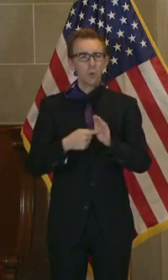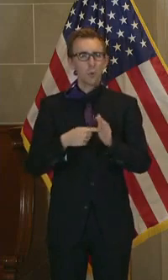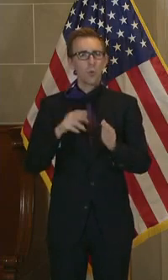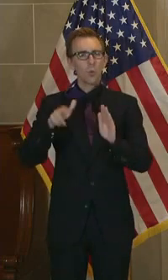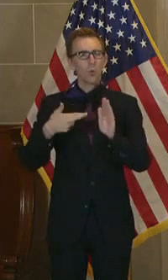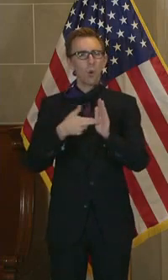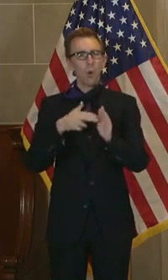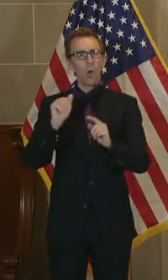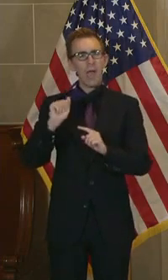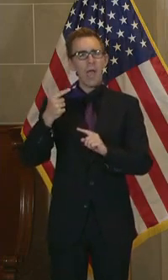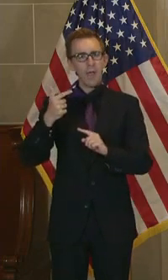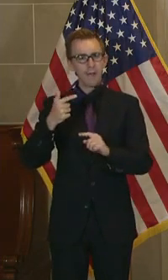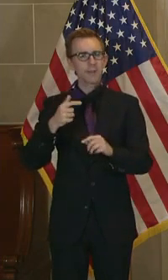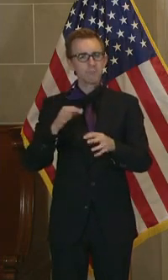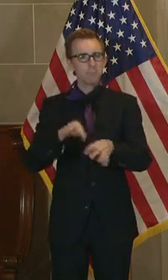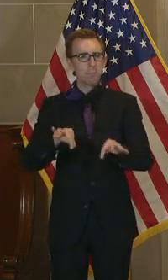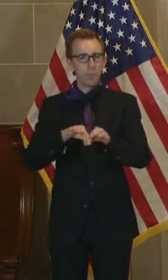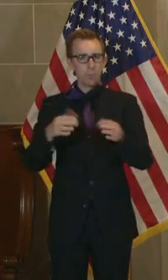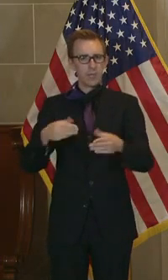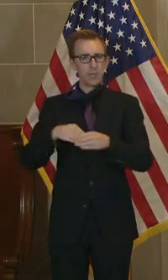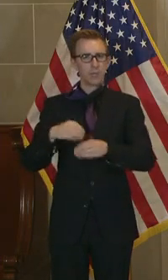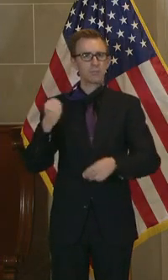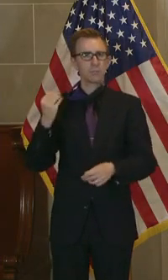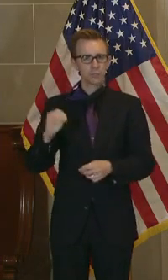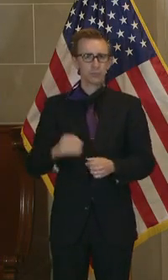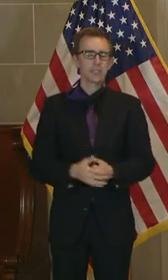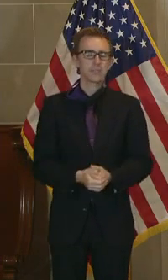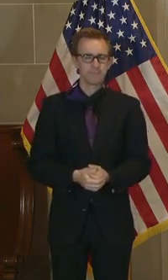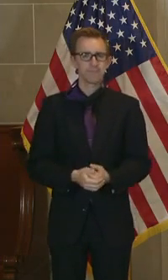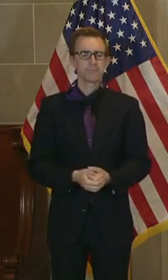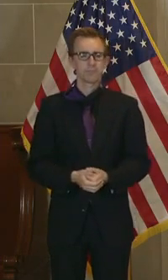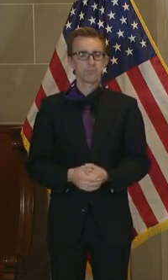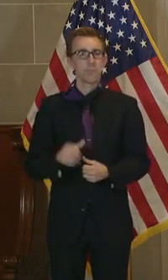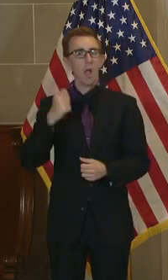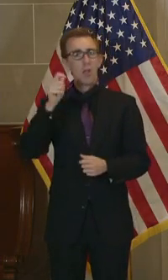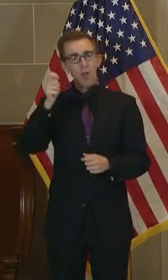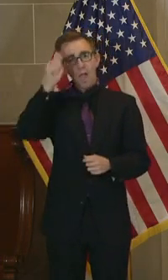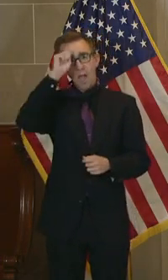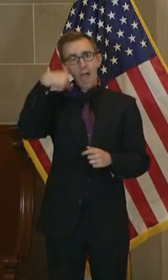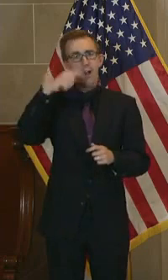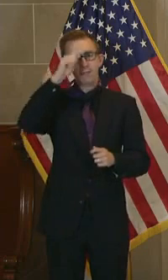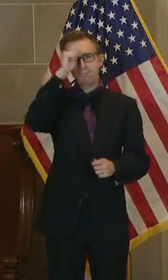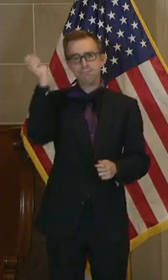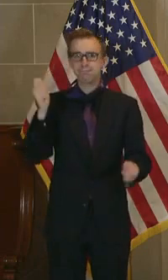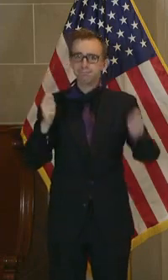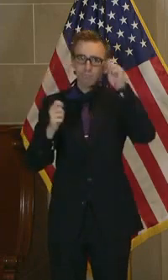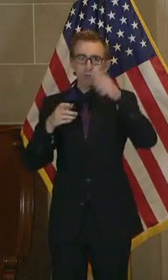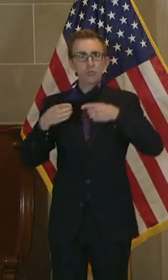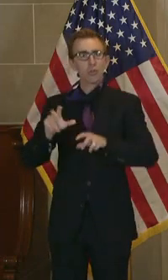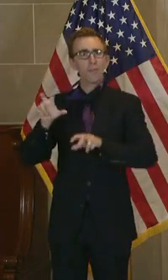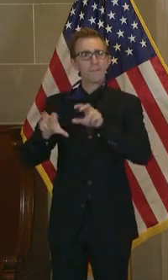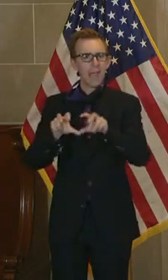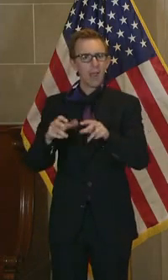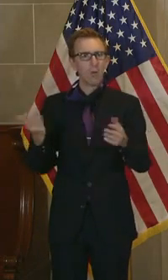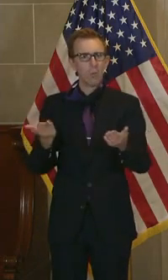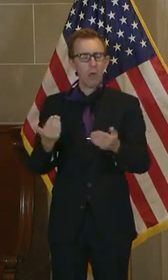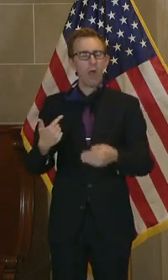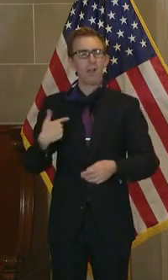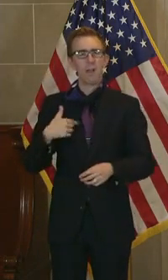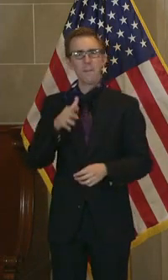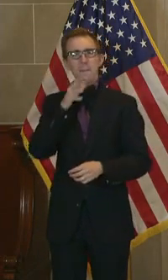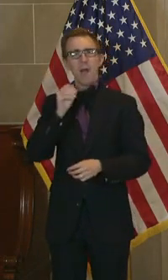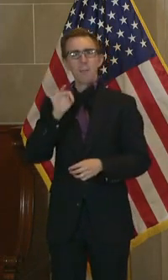that agriculture has in the state of Missouri. One of the other many hats that I wear during the fair is that of as the mom